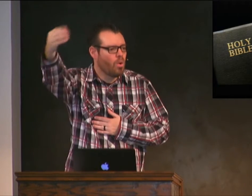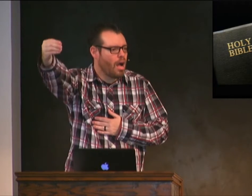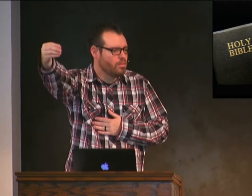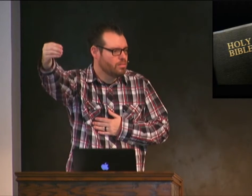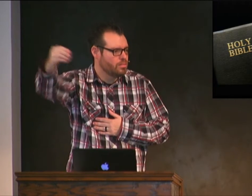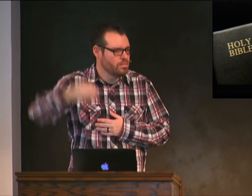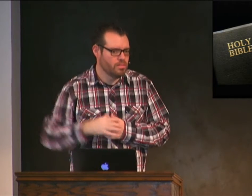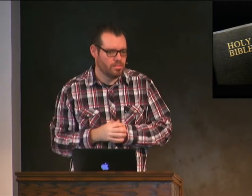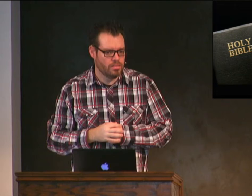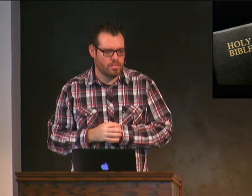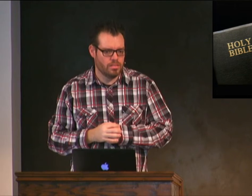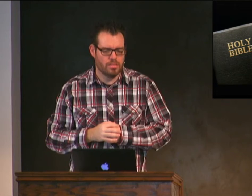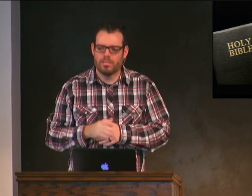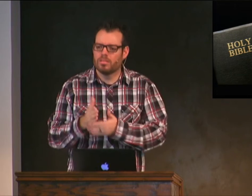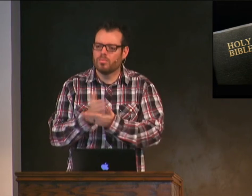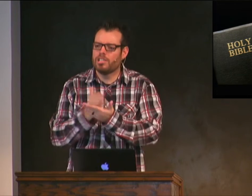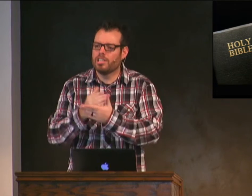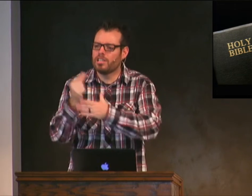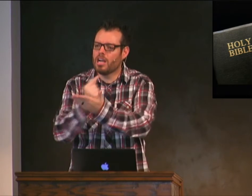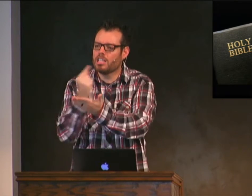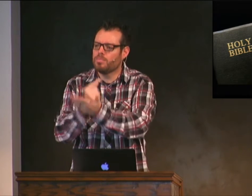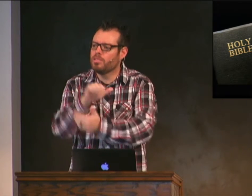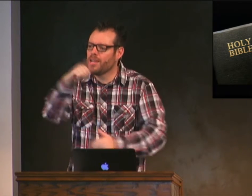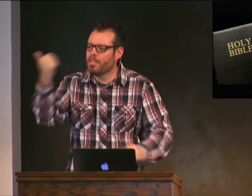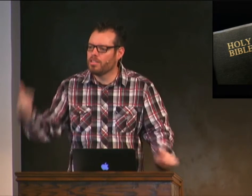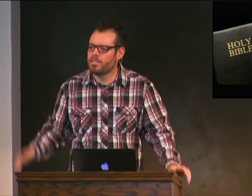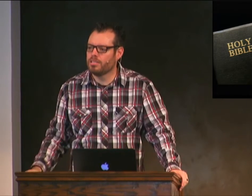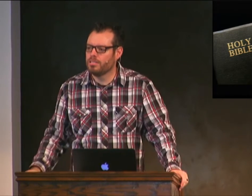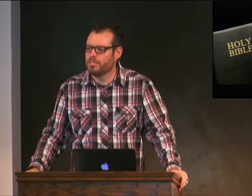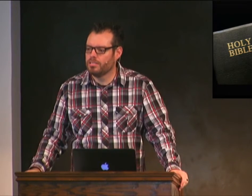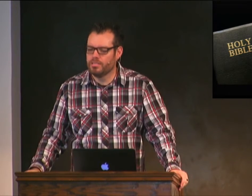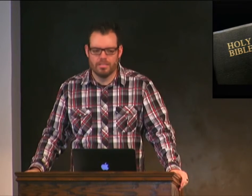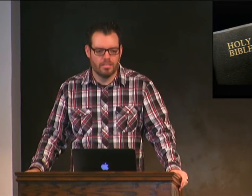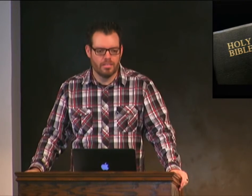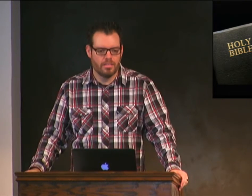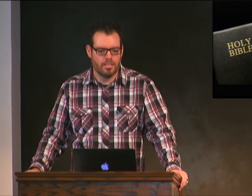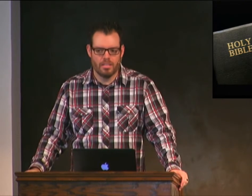As we go out, we share the gospel to others.